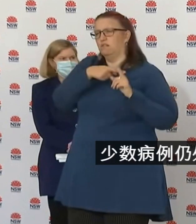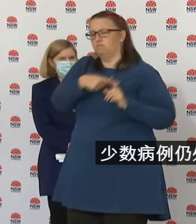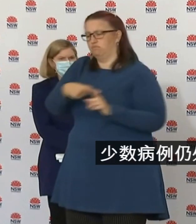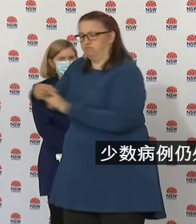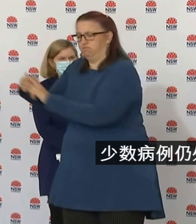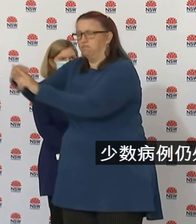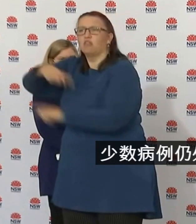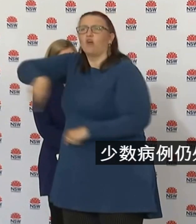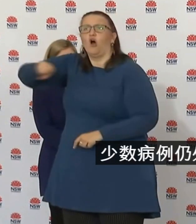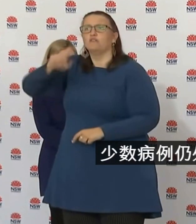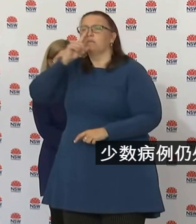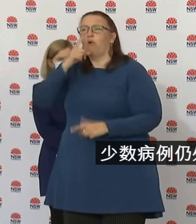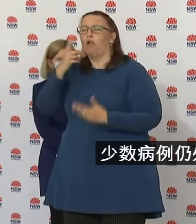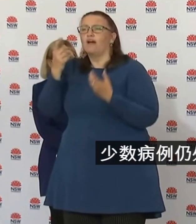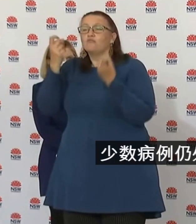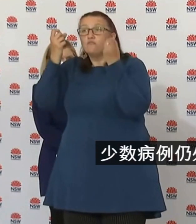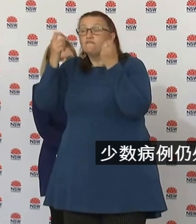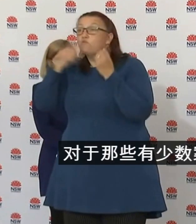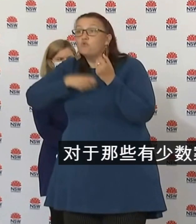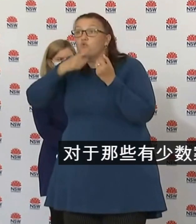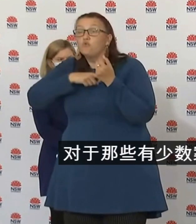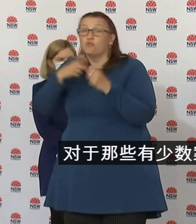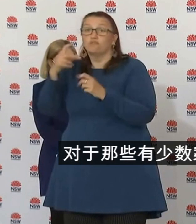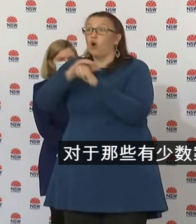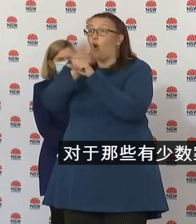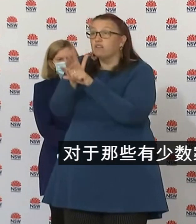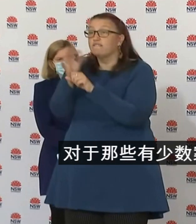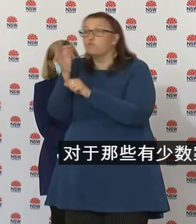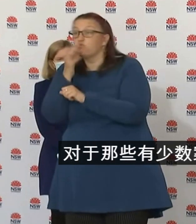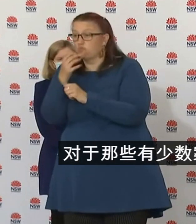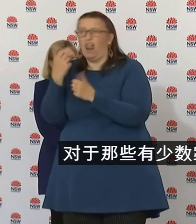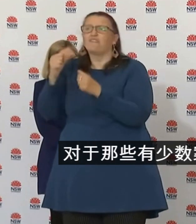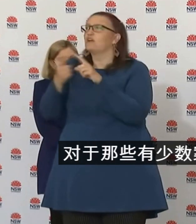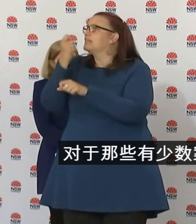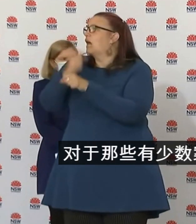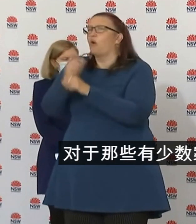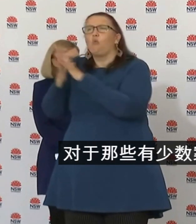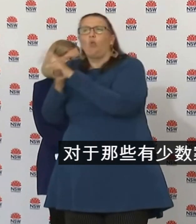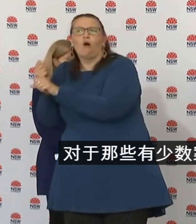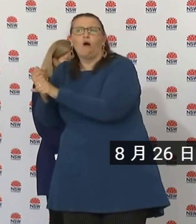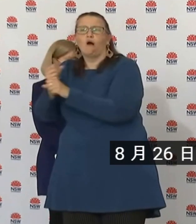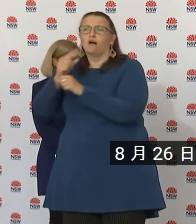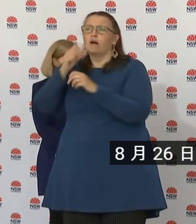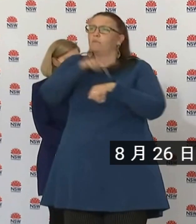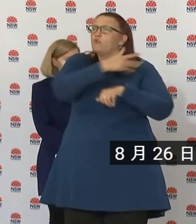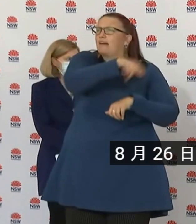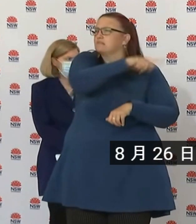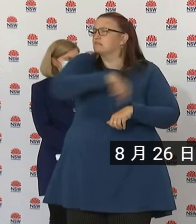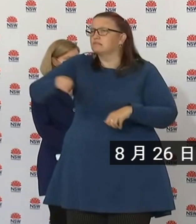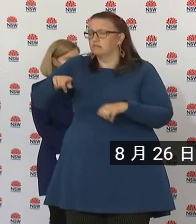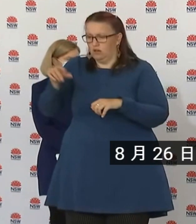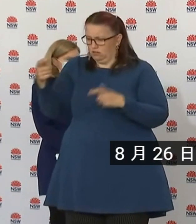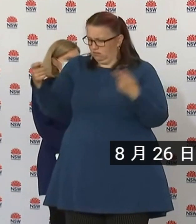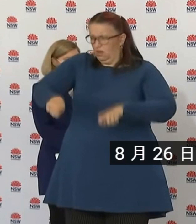that have few cases still in lockdown? Is there any prospect for those areas with few cases coming out of lockdown or having some rules adjusted by